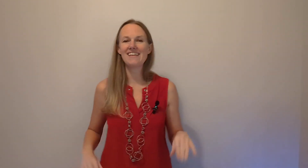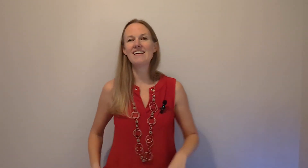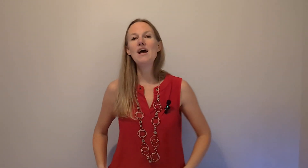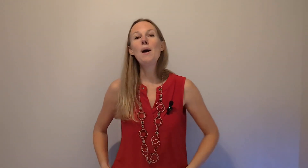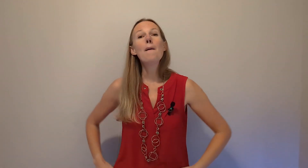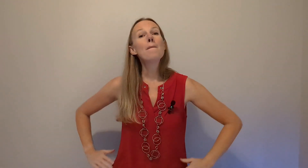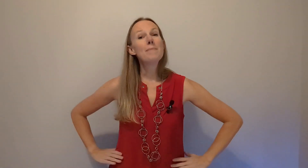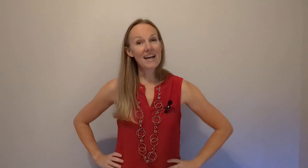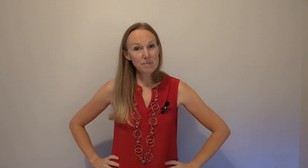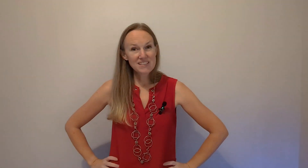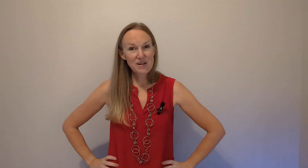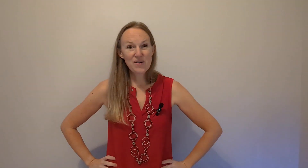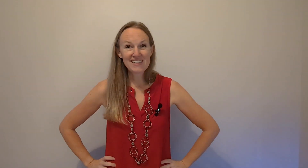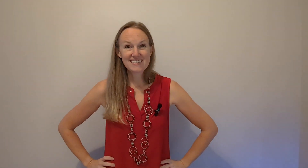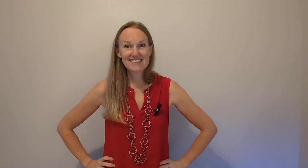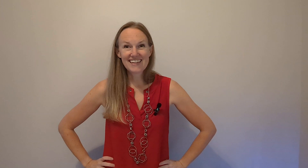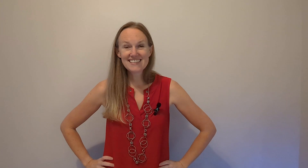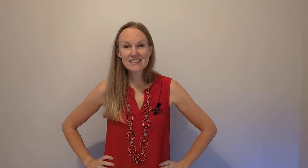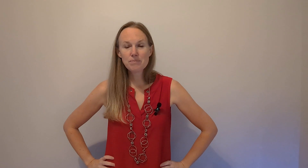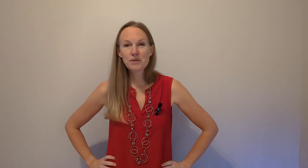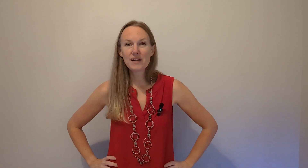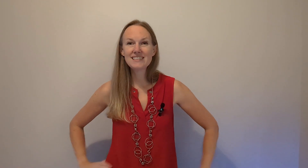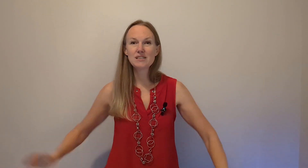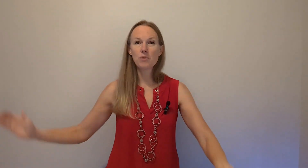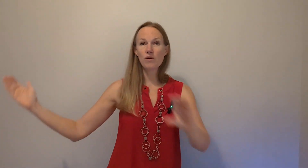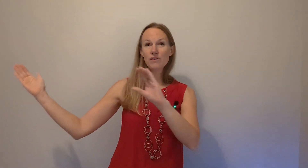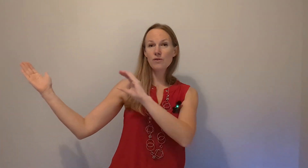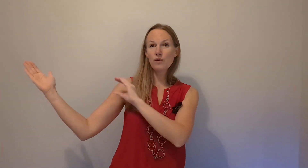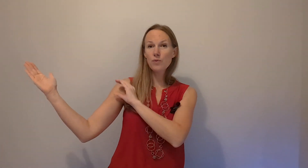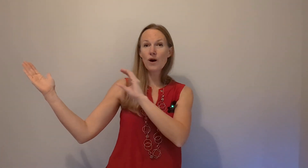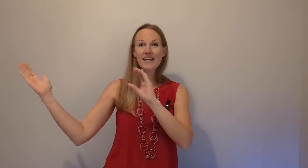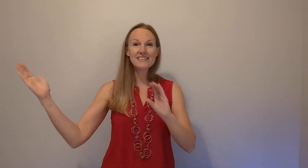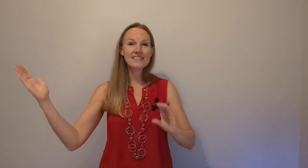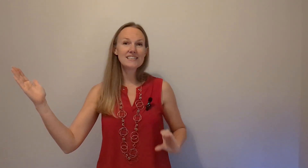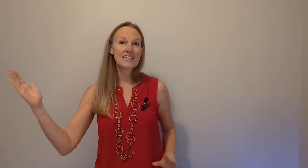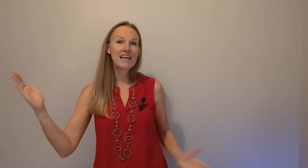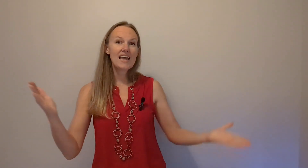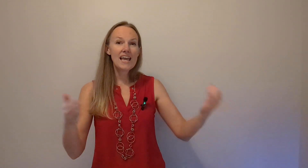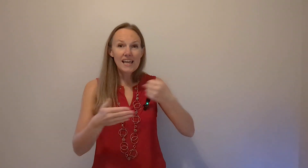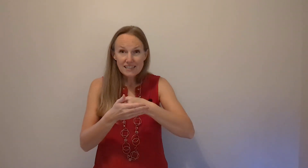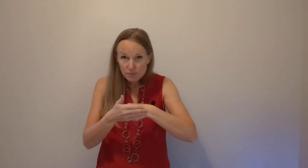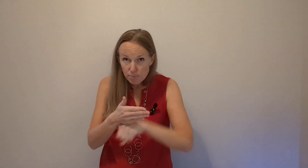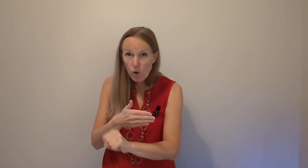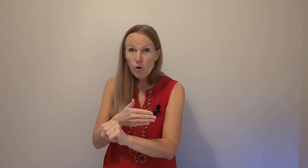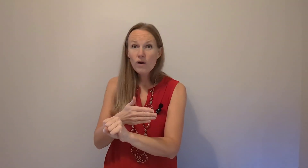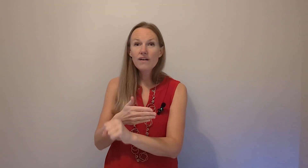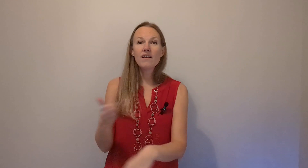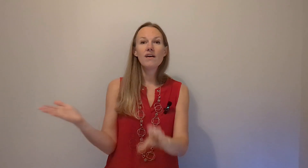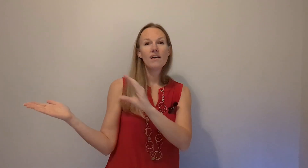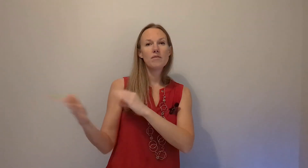together. Back up to the chorus. So nice and simple. Christ is born. Christ is born. And